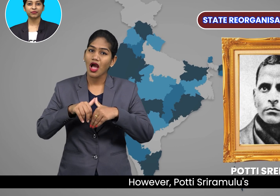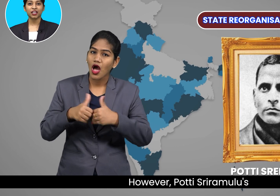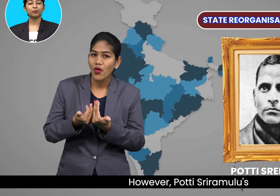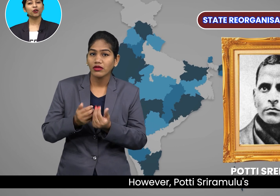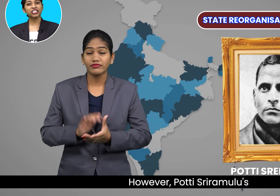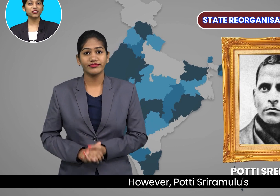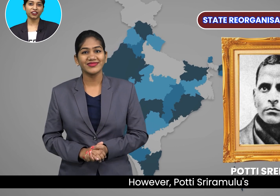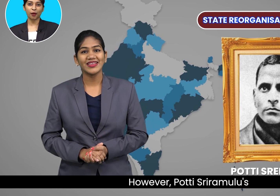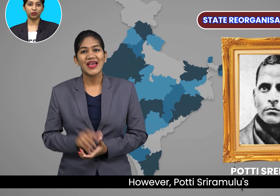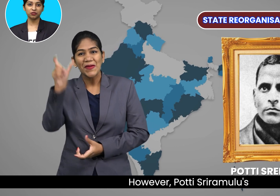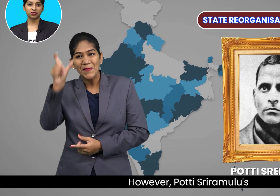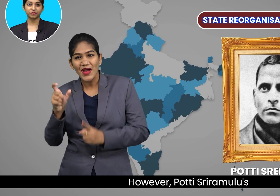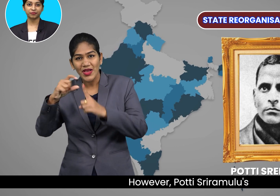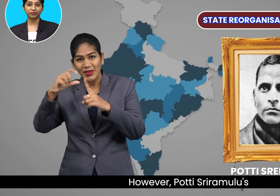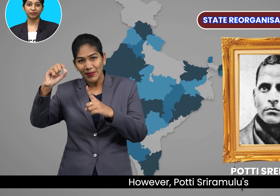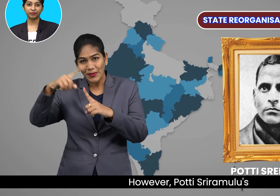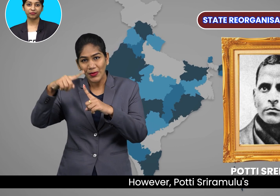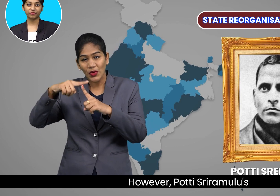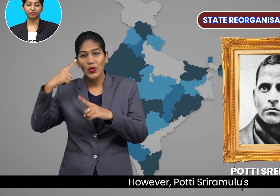However, Potti Sriramalu's